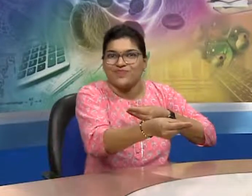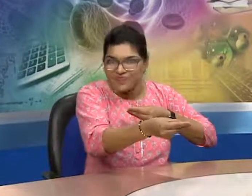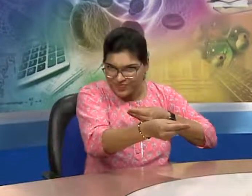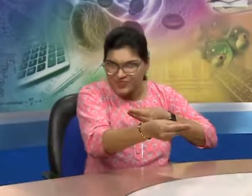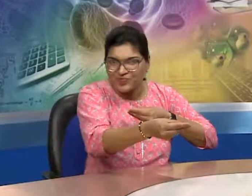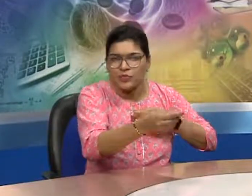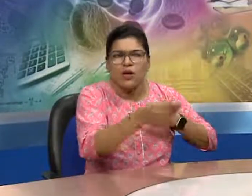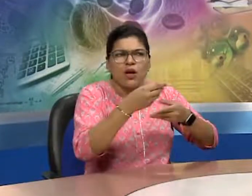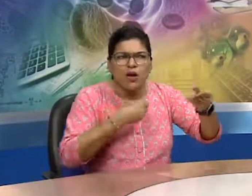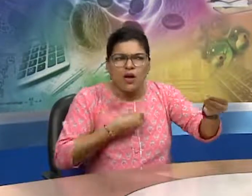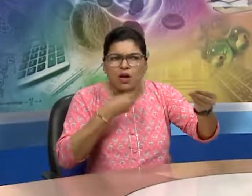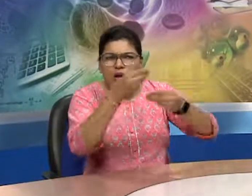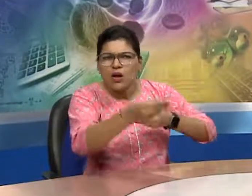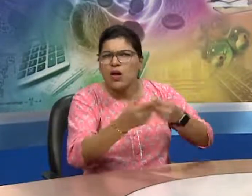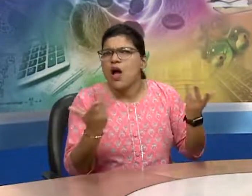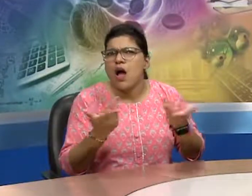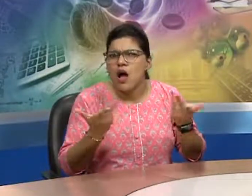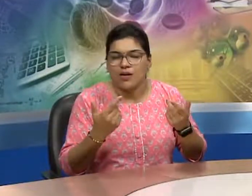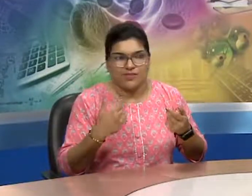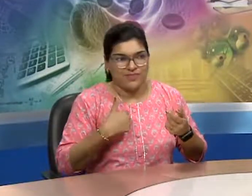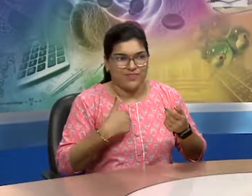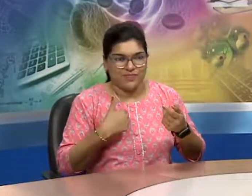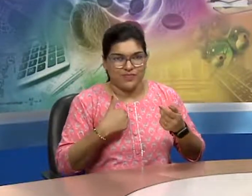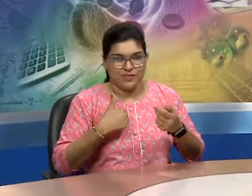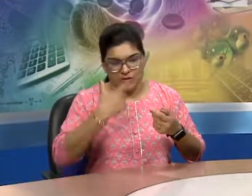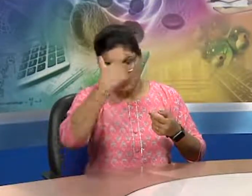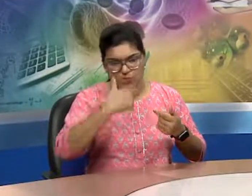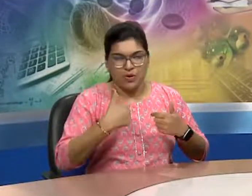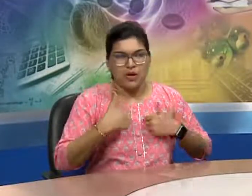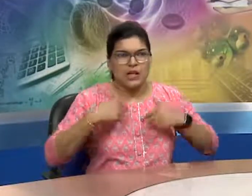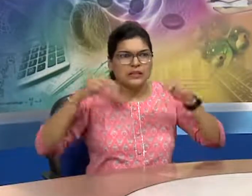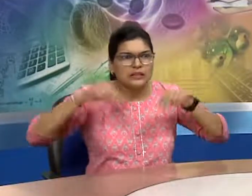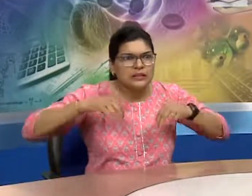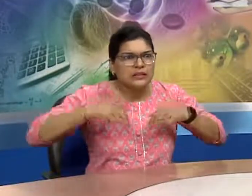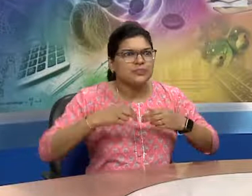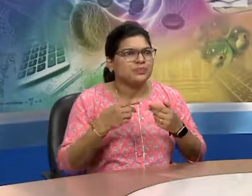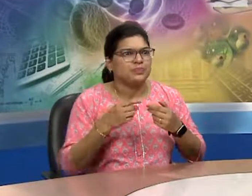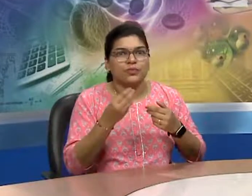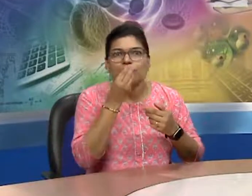sand. So we have exchange of so many things,